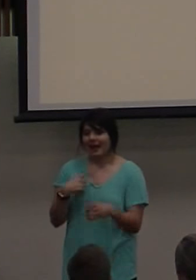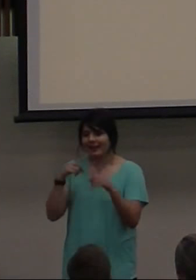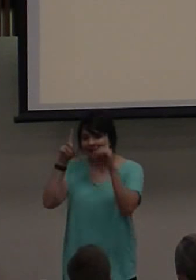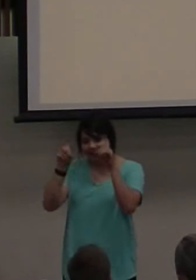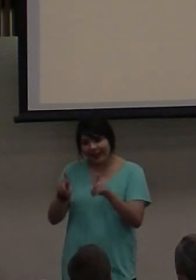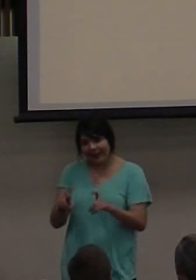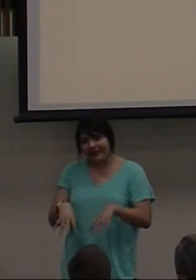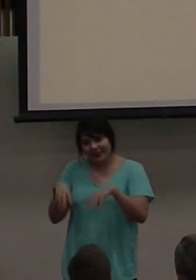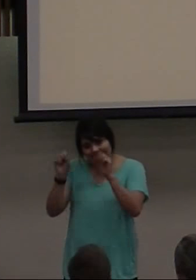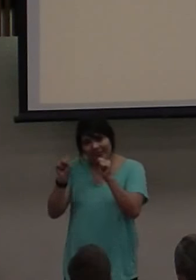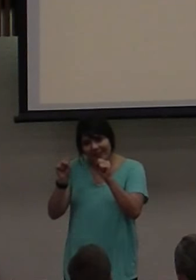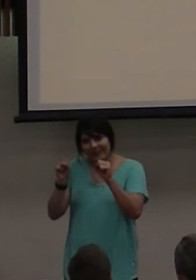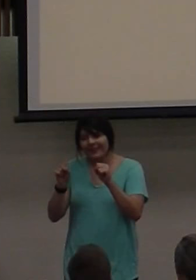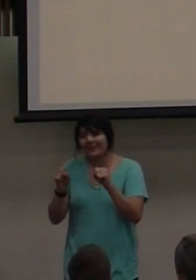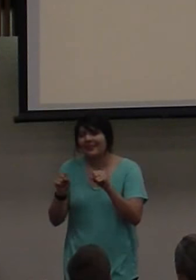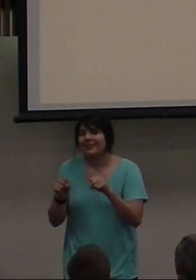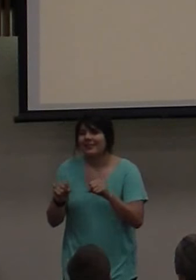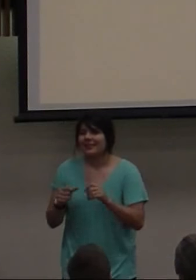still passed.